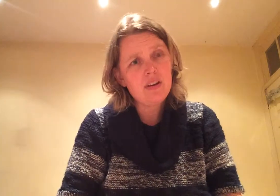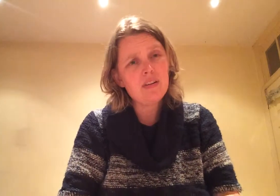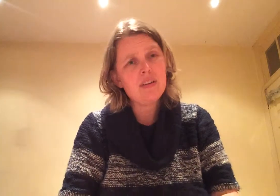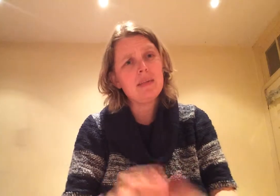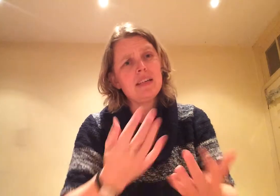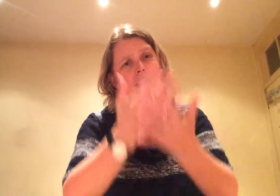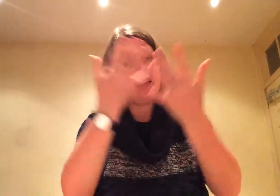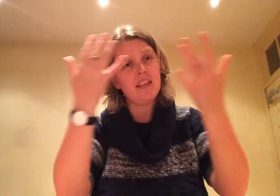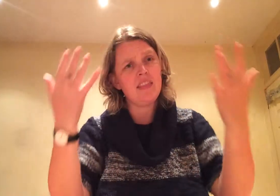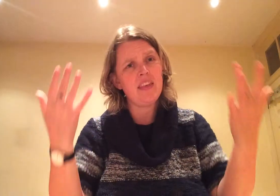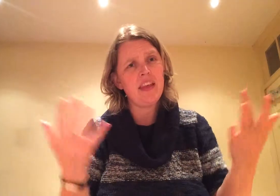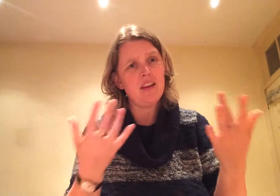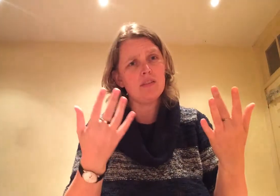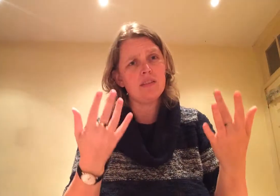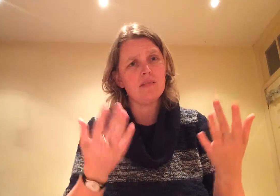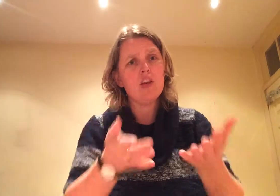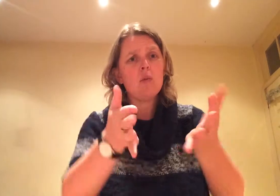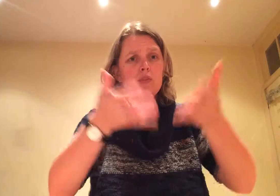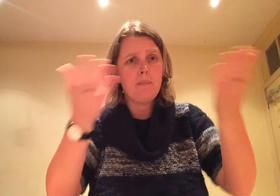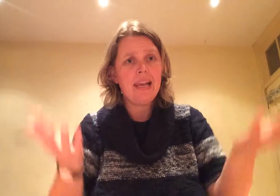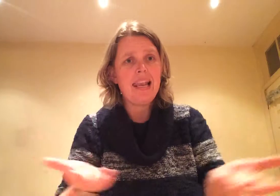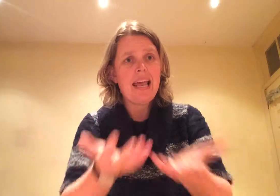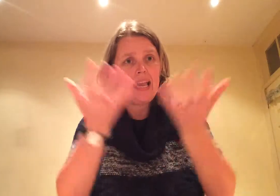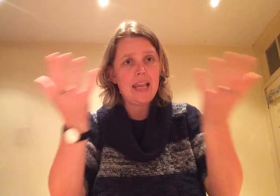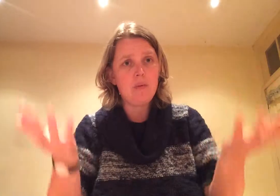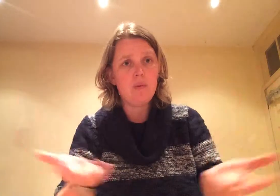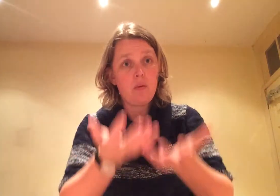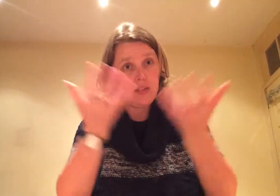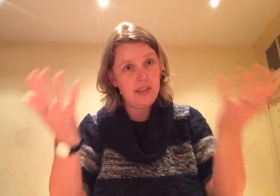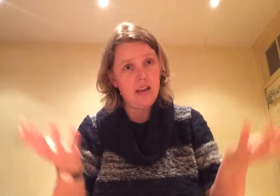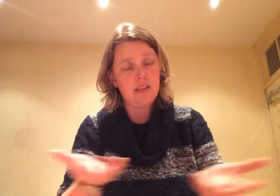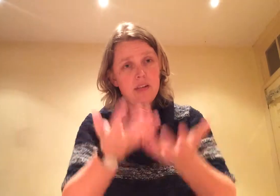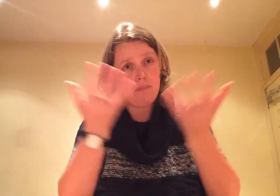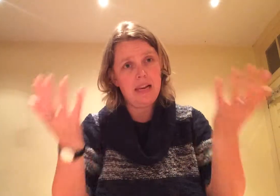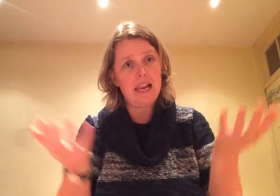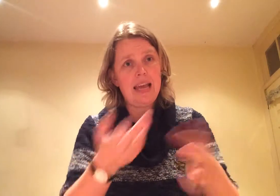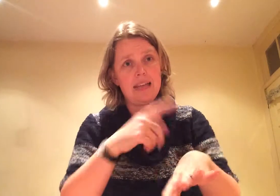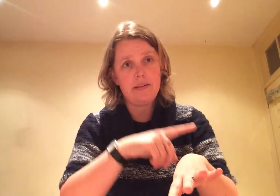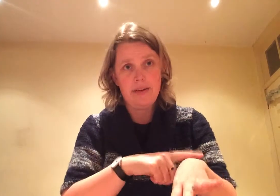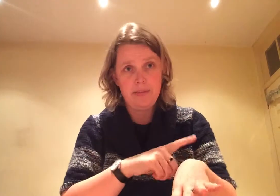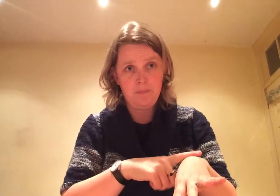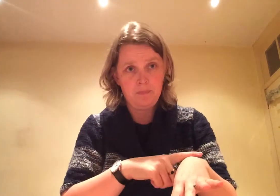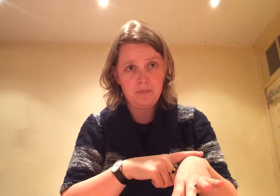So I mean, there are lots of. We do play. We did that last time. Play time.